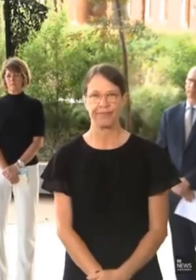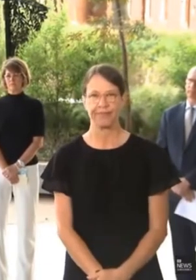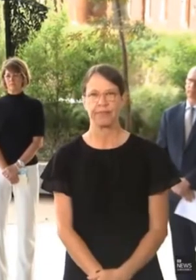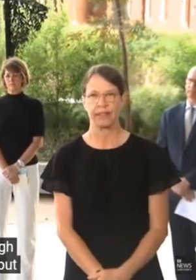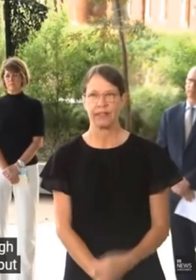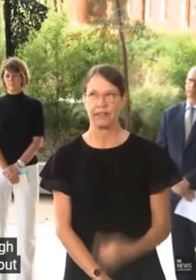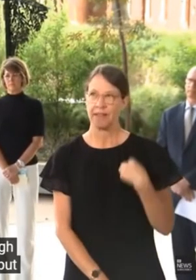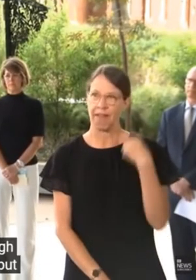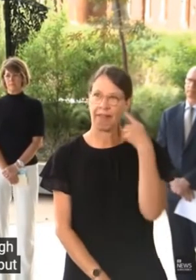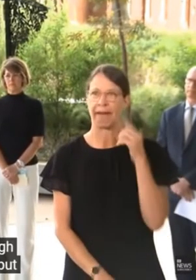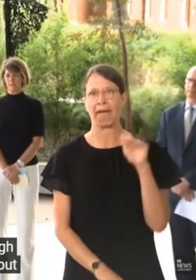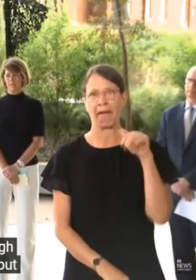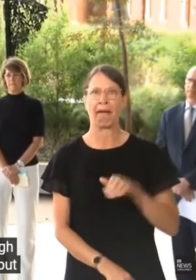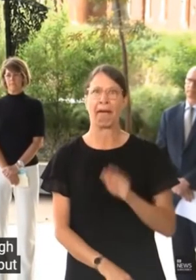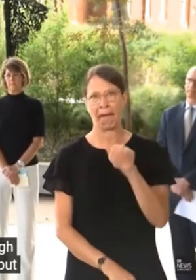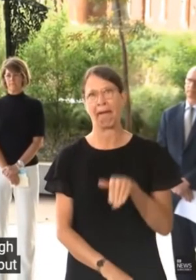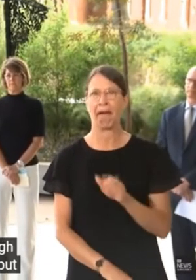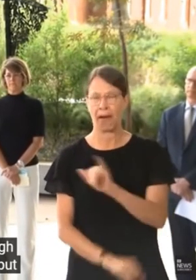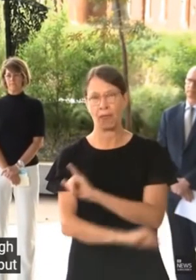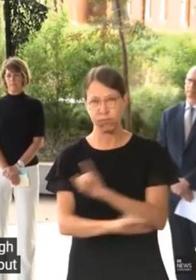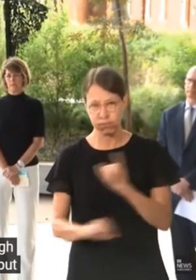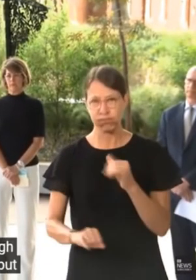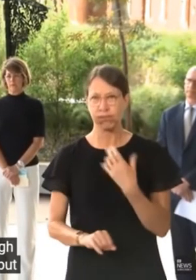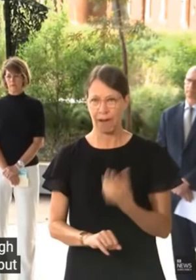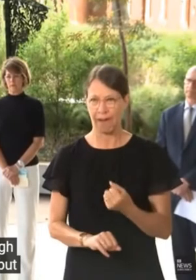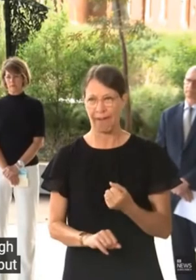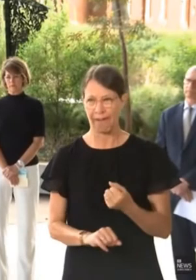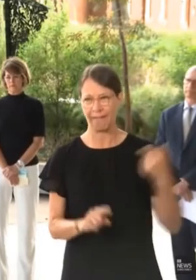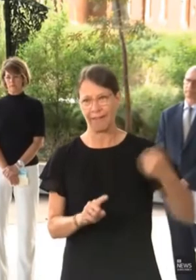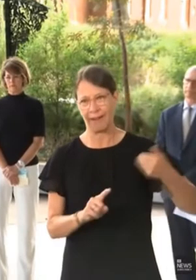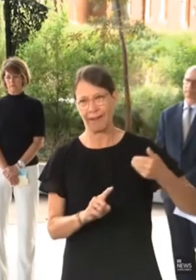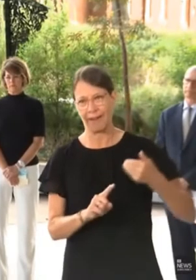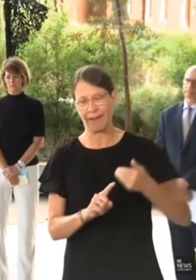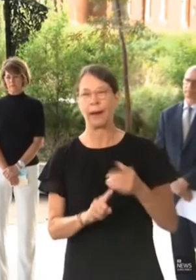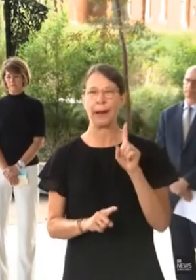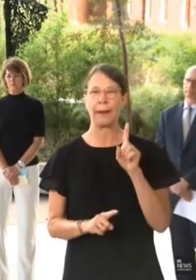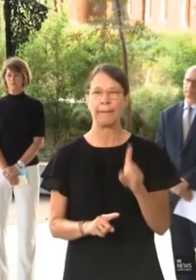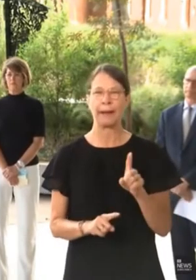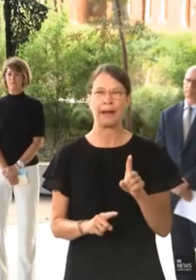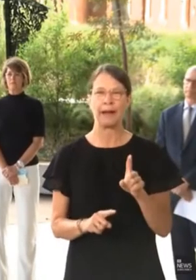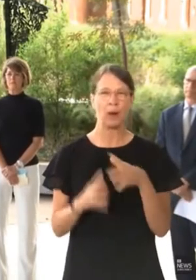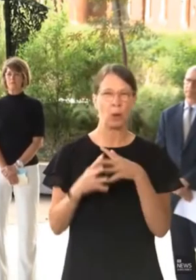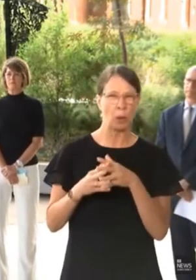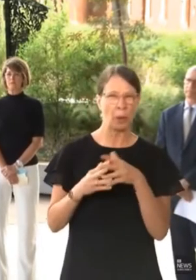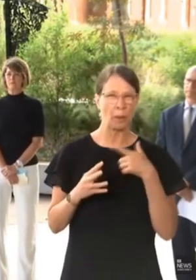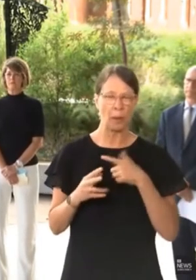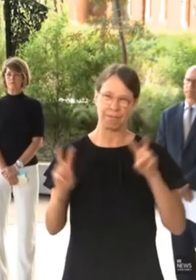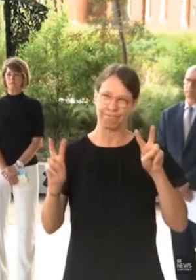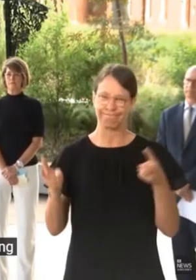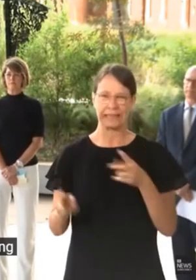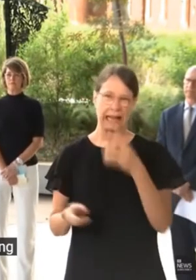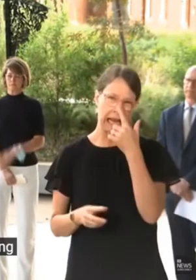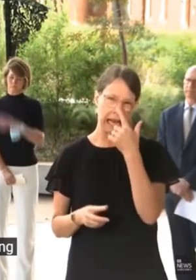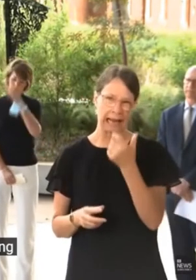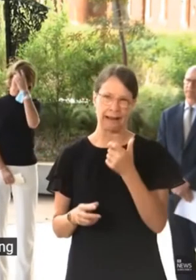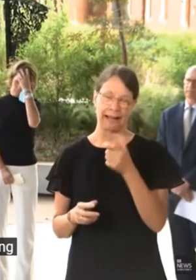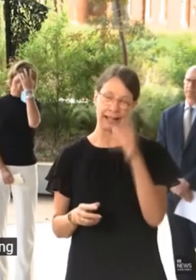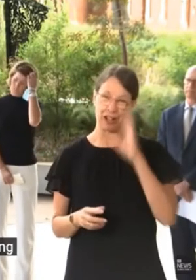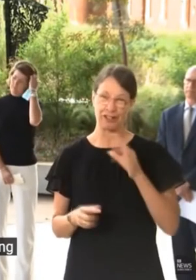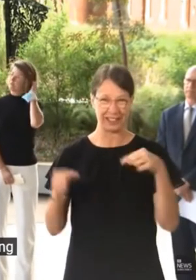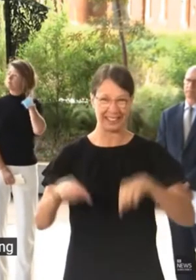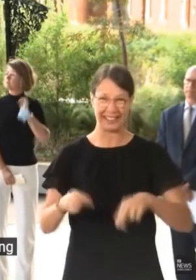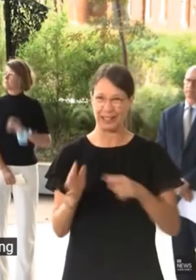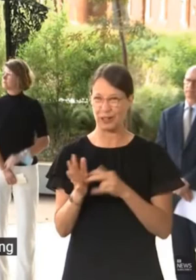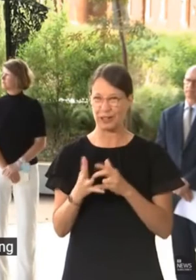been through hell and back along the way, but we have actually, I think, had the benefit of being the lucky country, and particularly lucky in New South